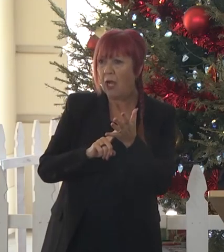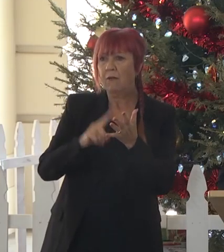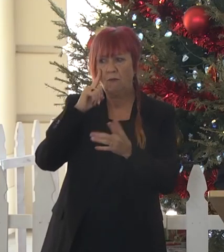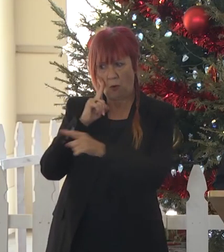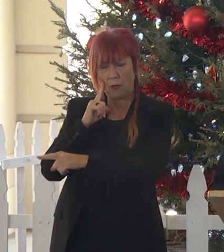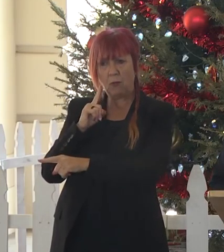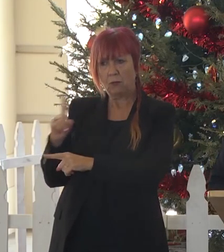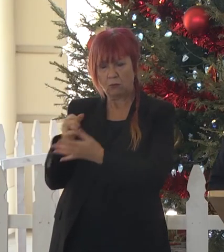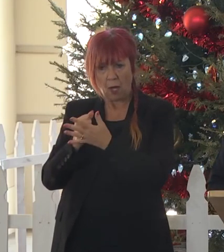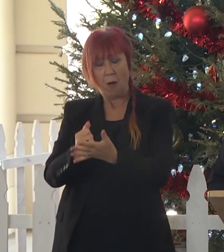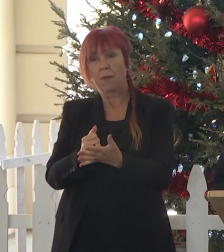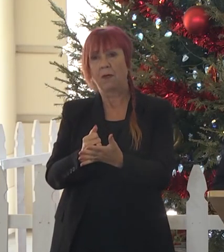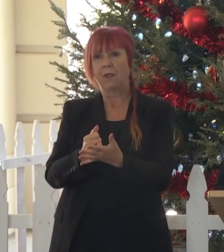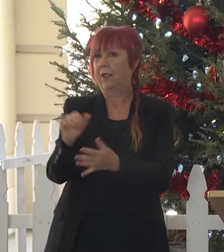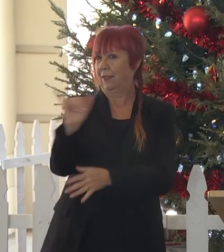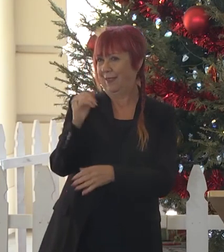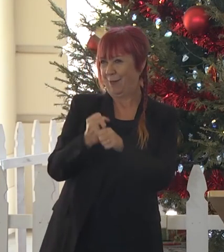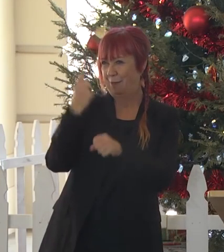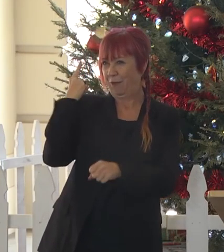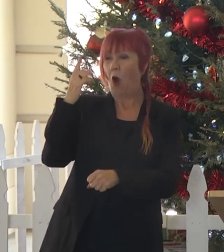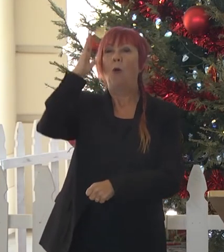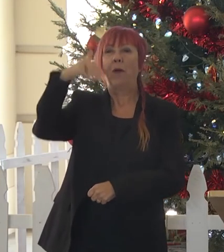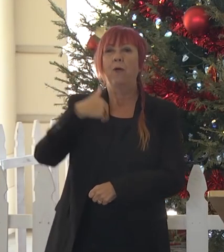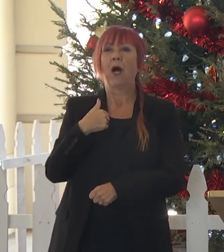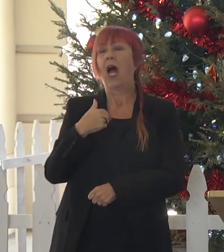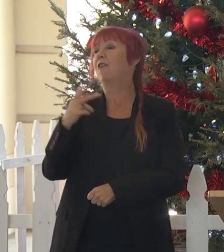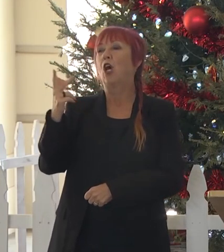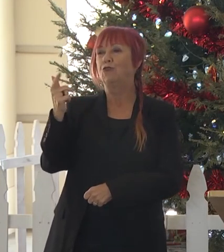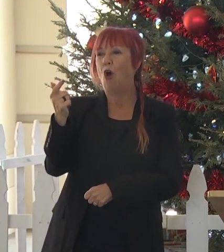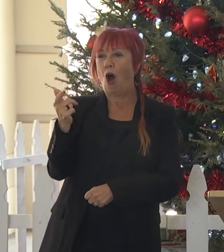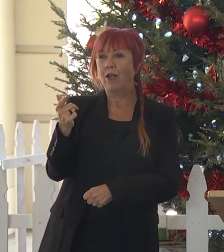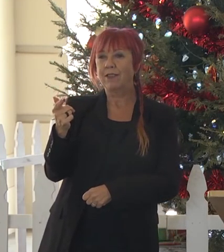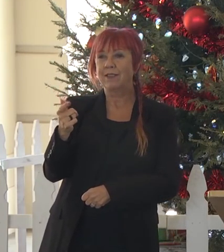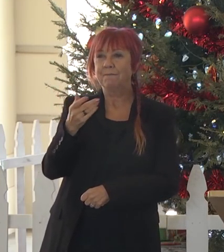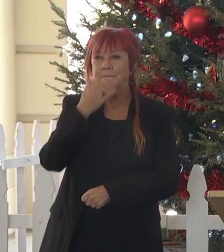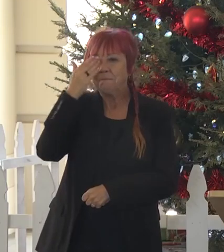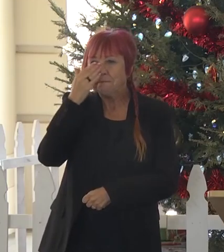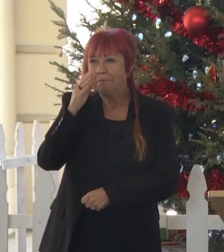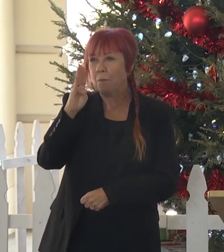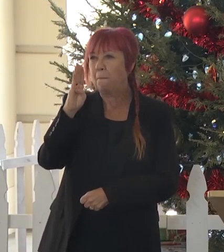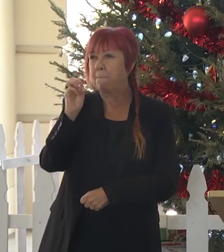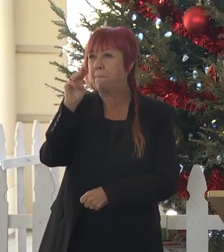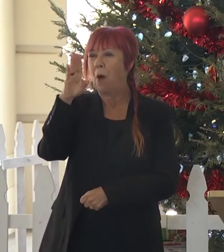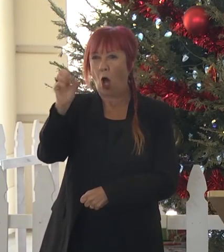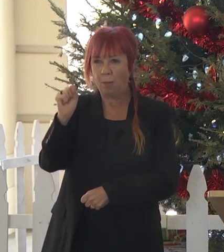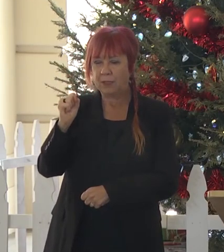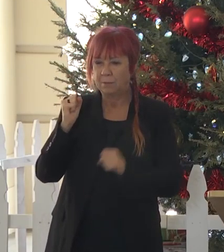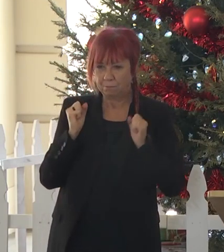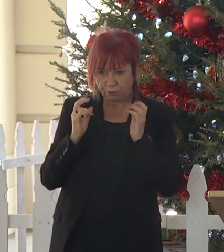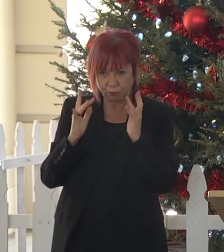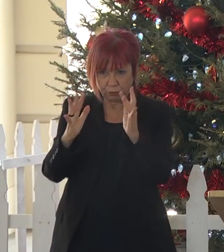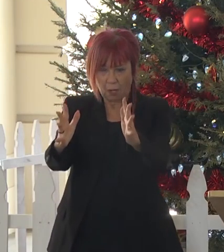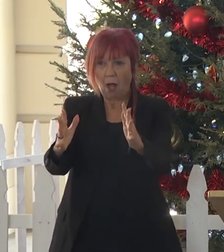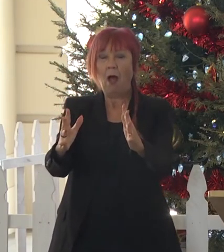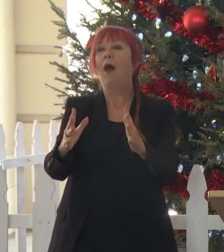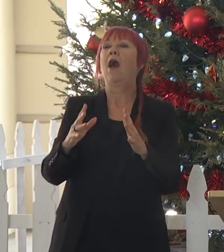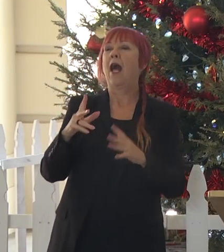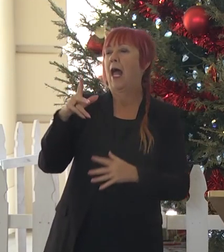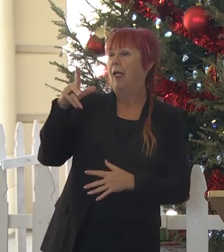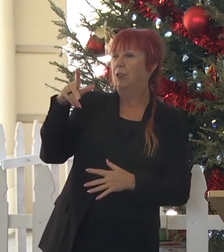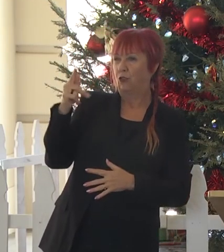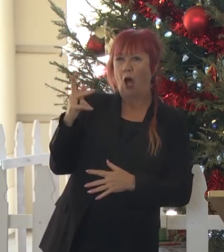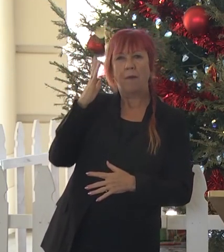in years past, we'll have bomb detection dogs up and down the parade route and canine teams that will help keep our